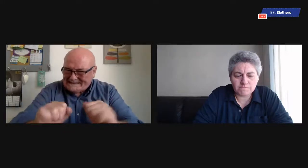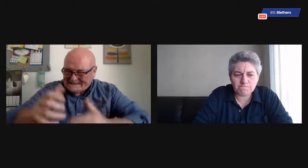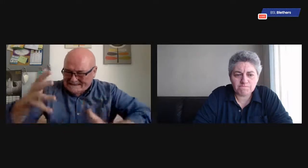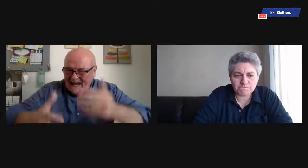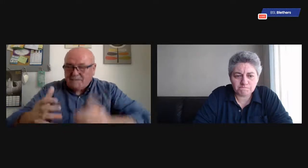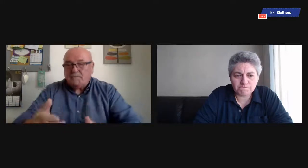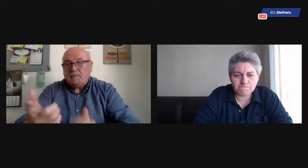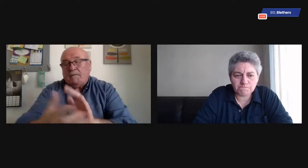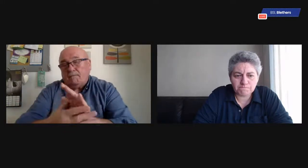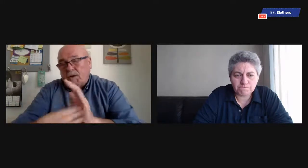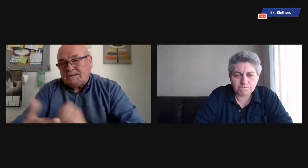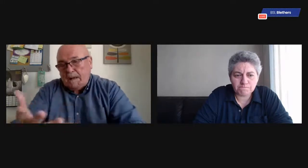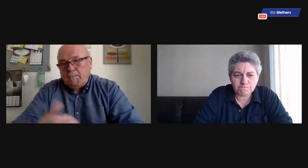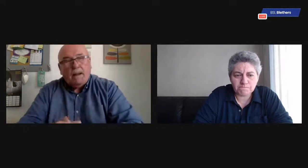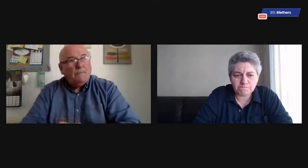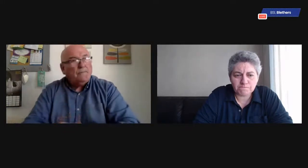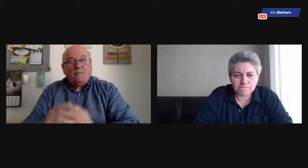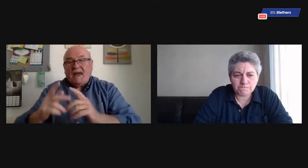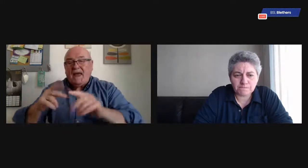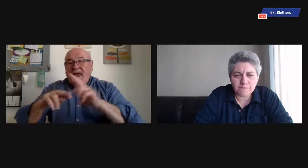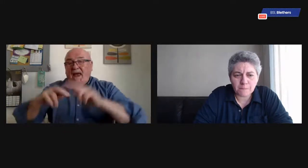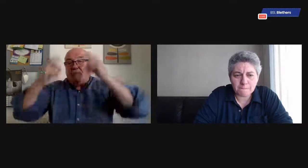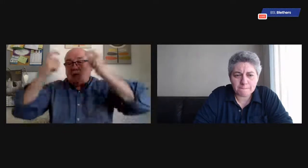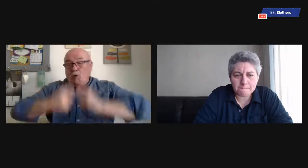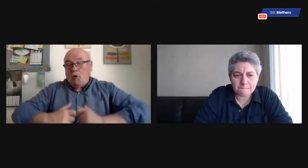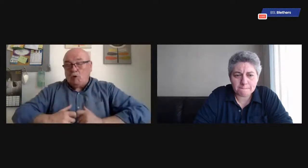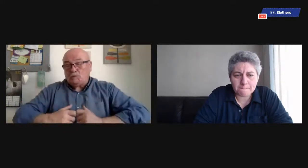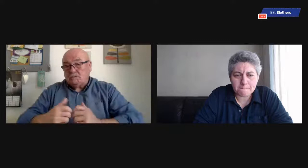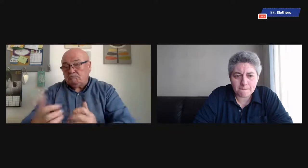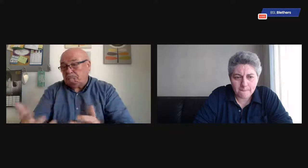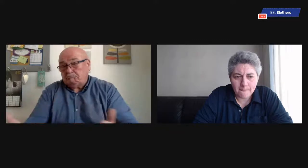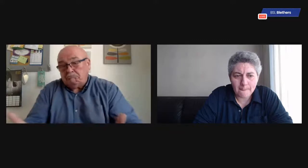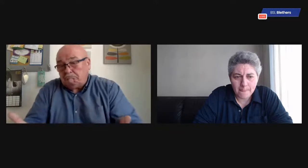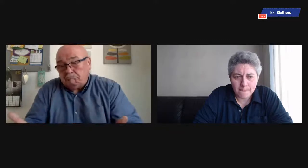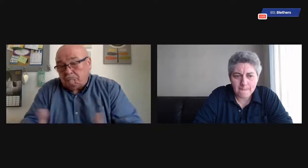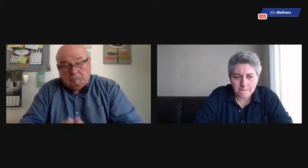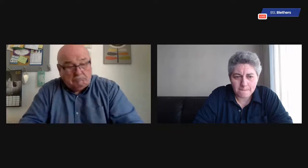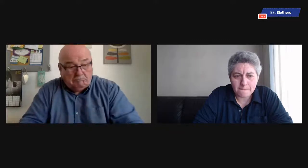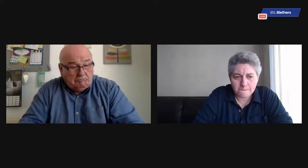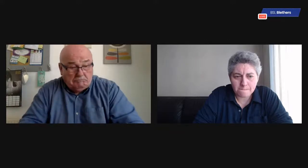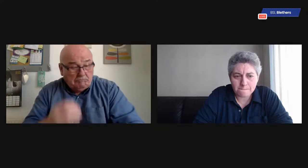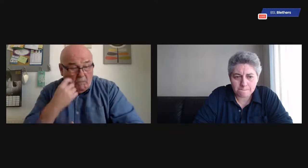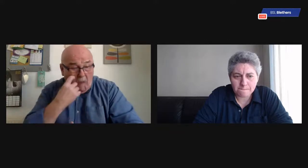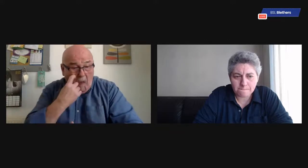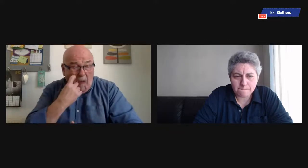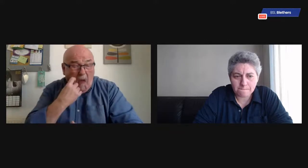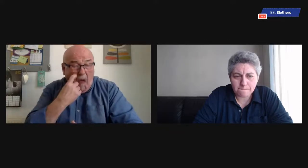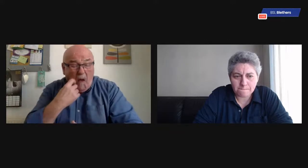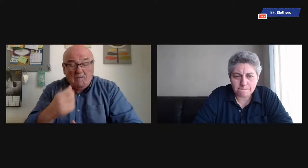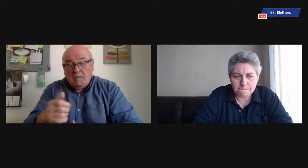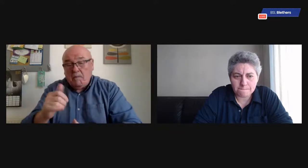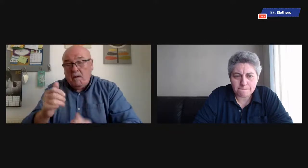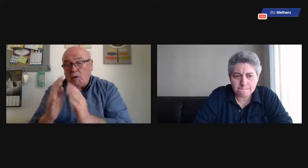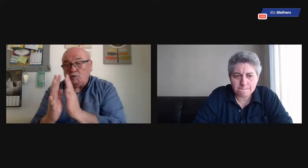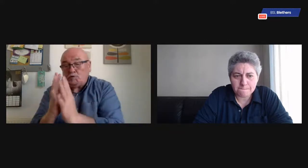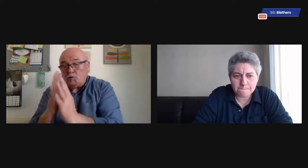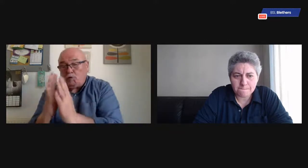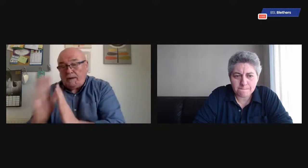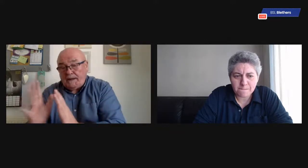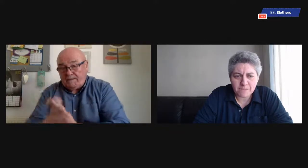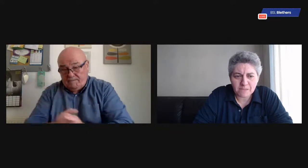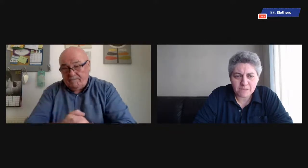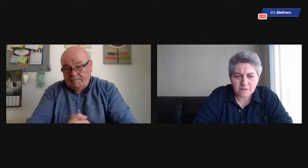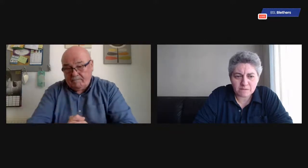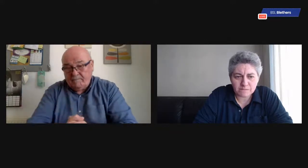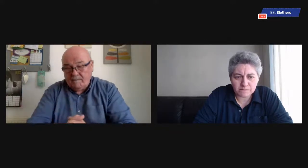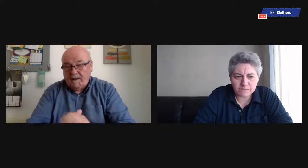happens in court or anything else. But when I'm there and they get the sign, they feel confident. So, for example,